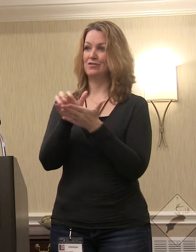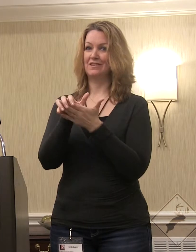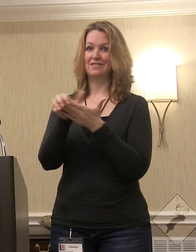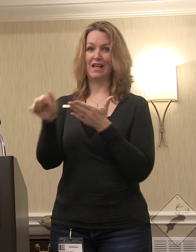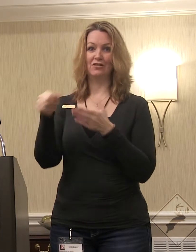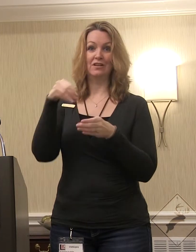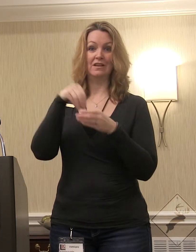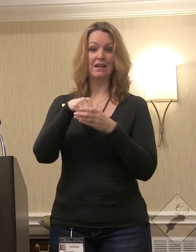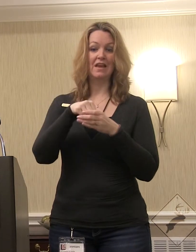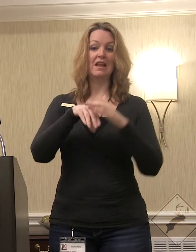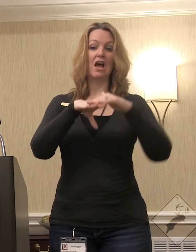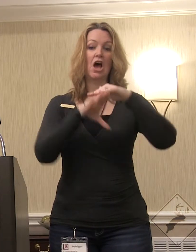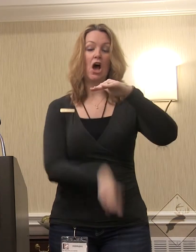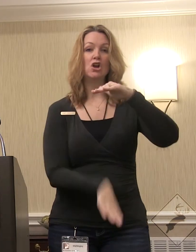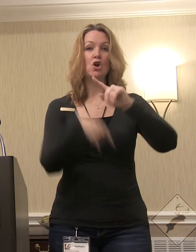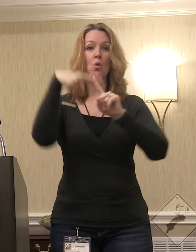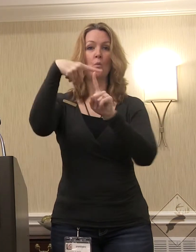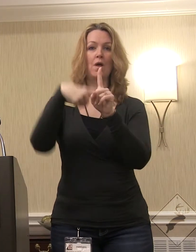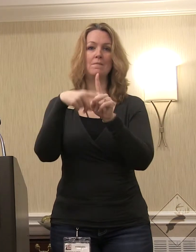$48,000 in less than 30 days